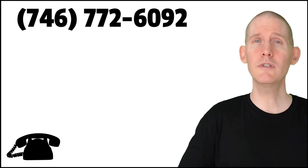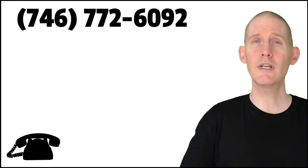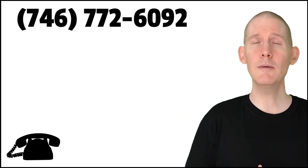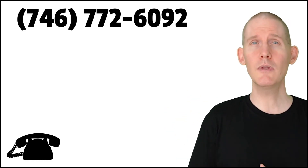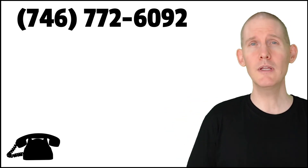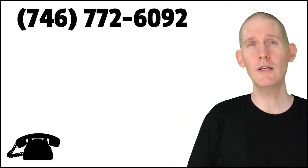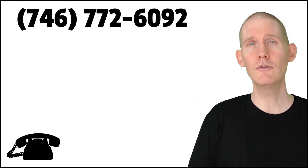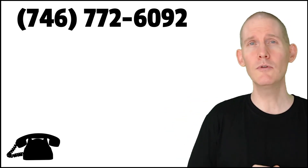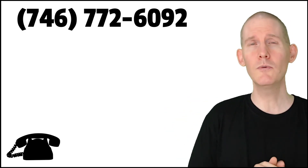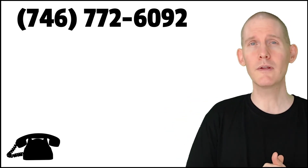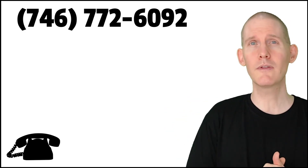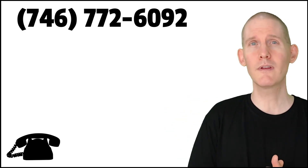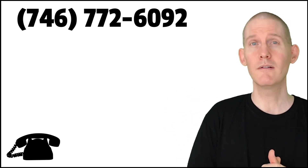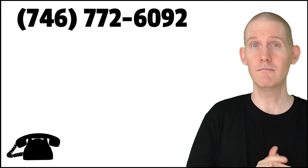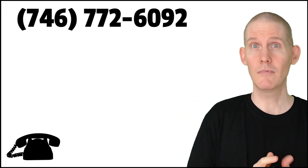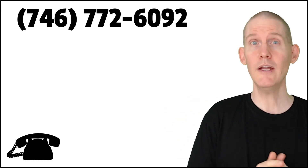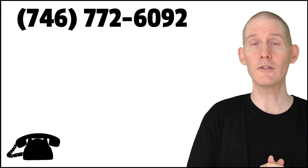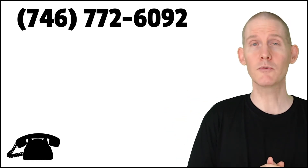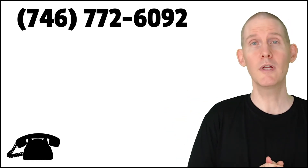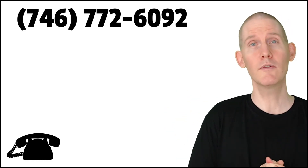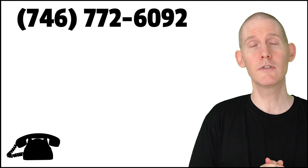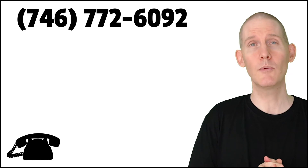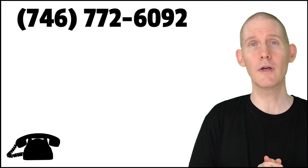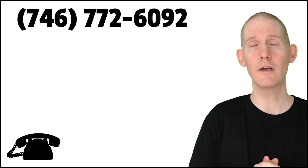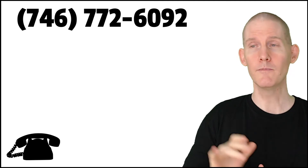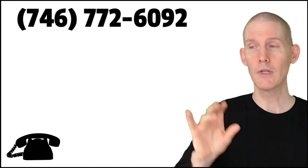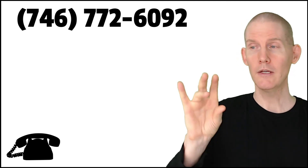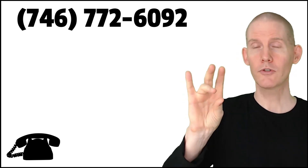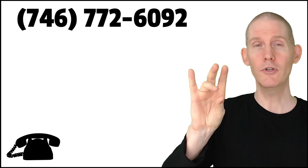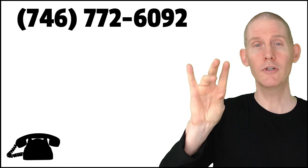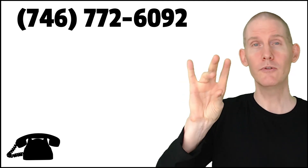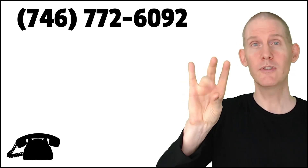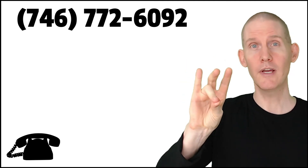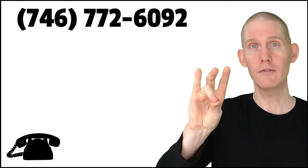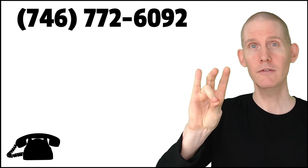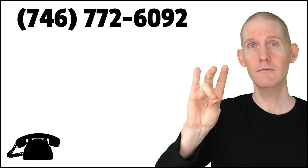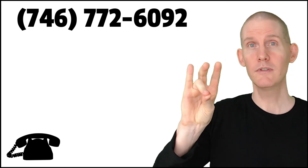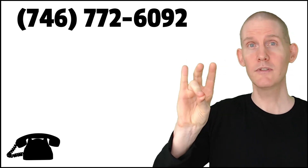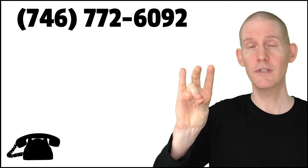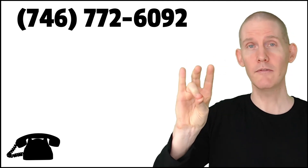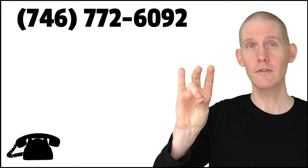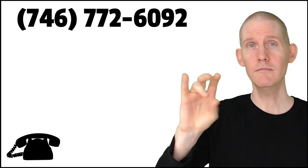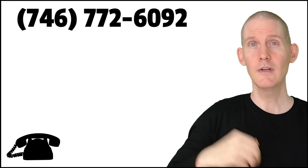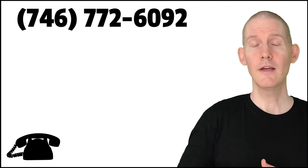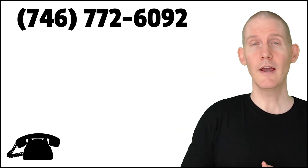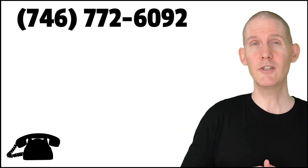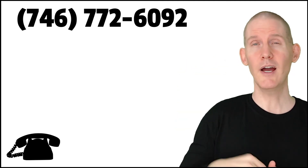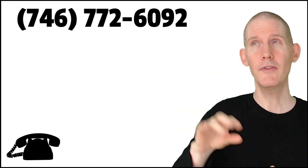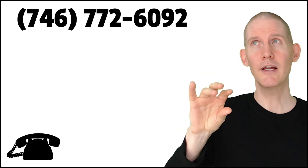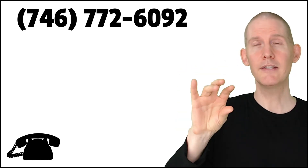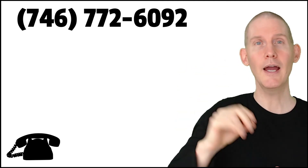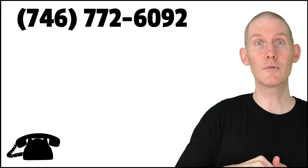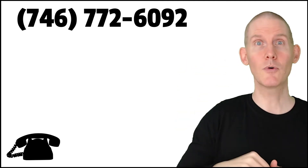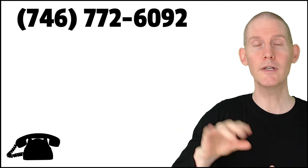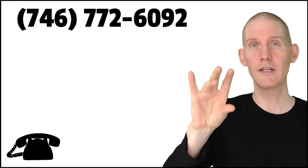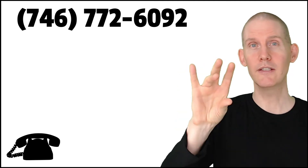same thing that you do with letters when you have a double letter. So you can do 7, 7. Actually, I think I tapped twice. I did